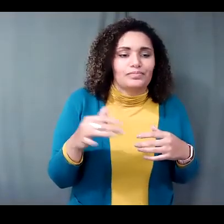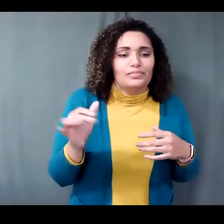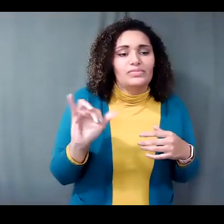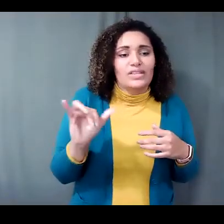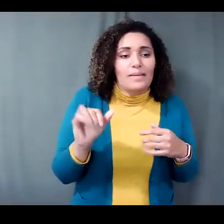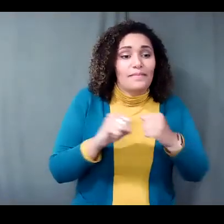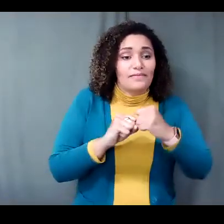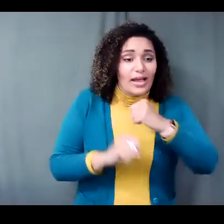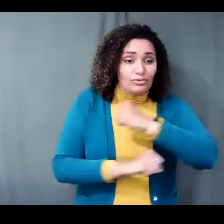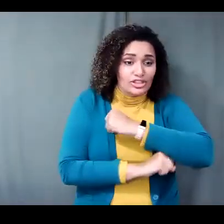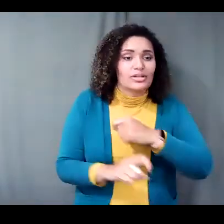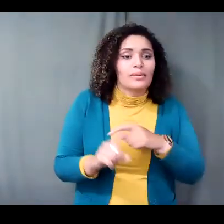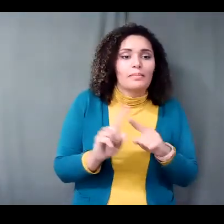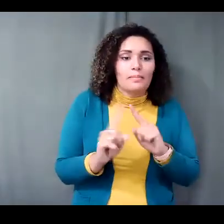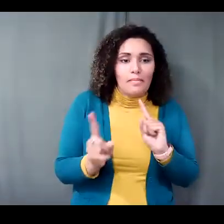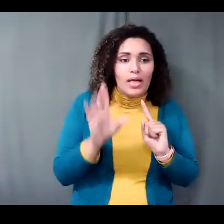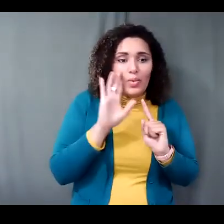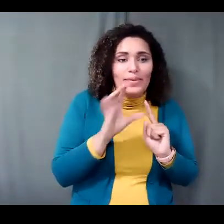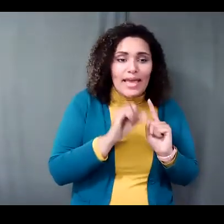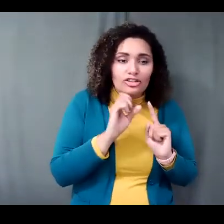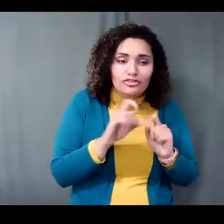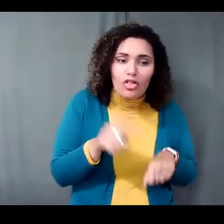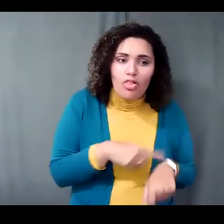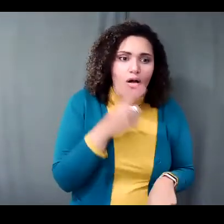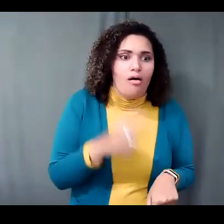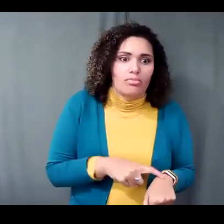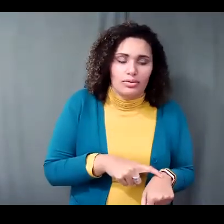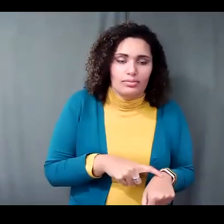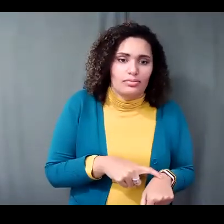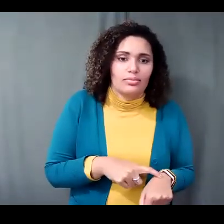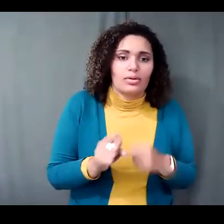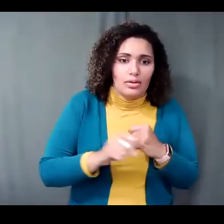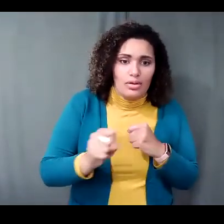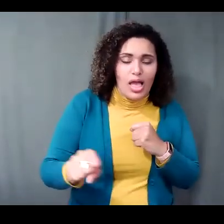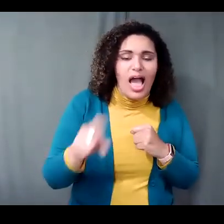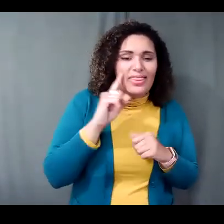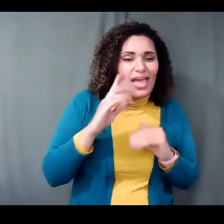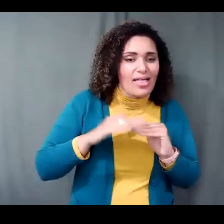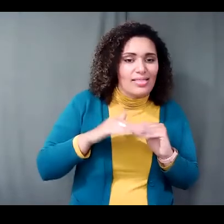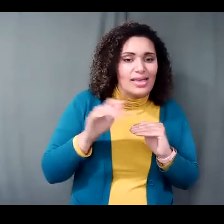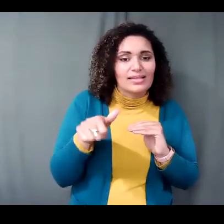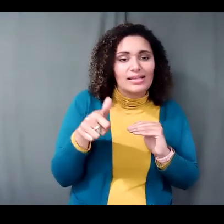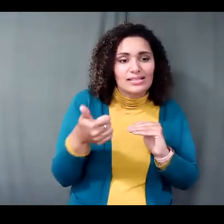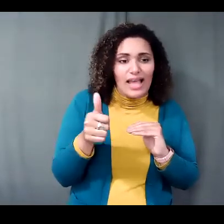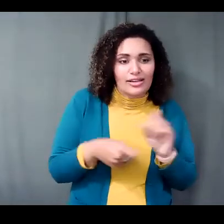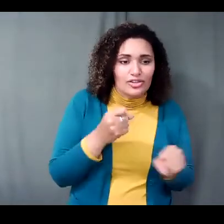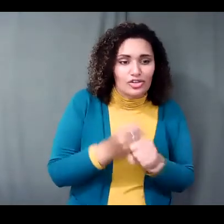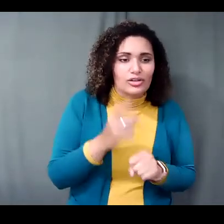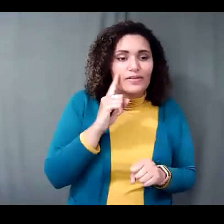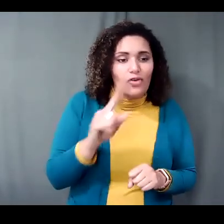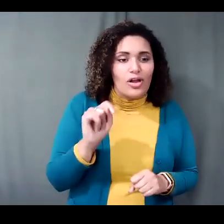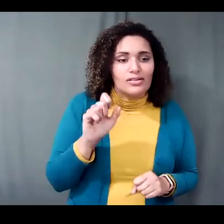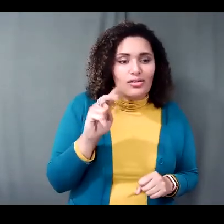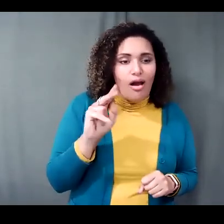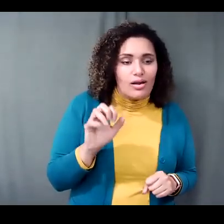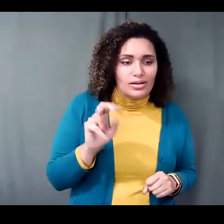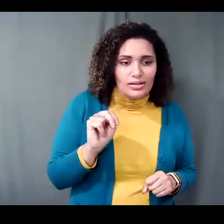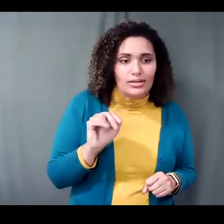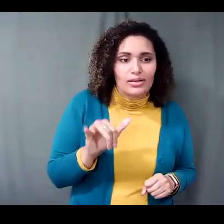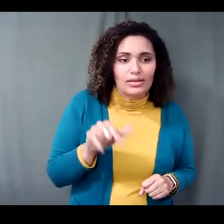part of that, the house style, is which kind of brandy and what are the brandy flavors that you're using to stop it with. But you're getting a mix of sort